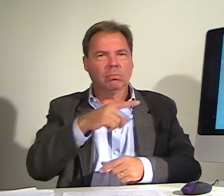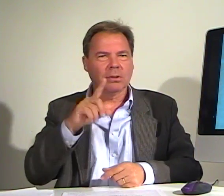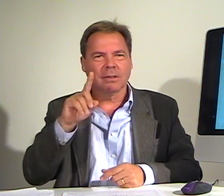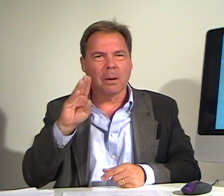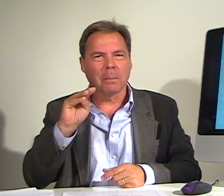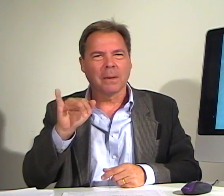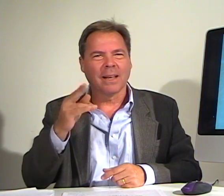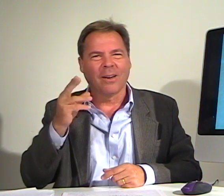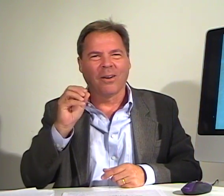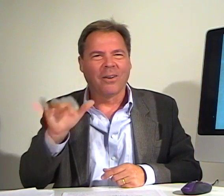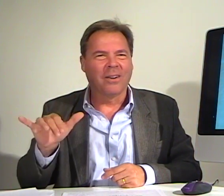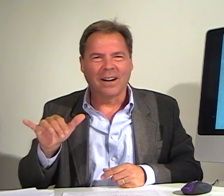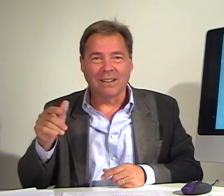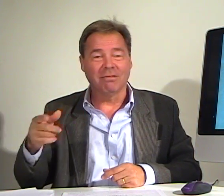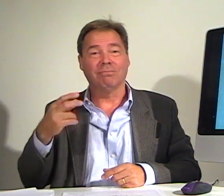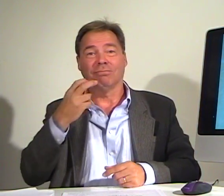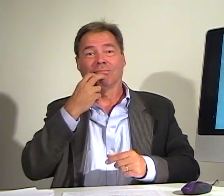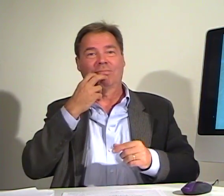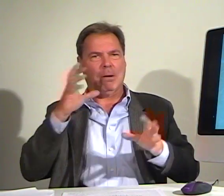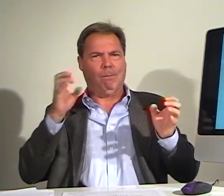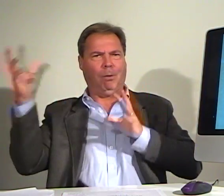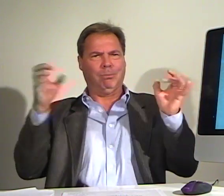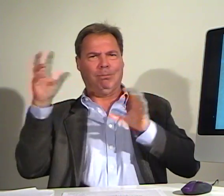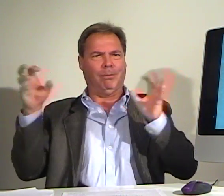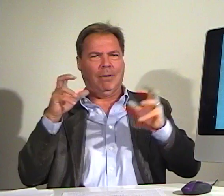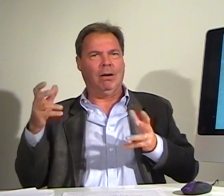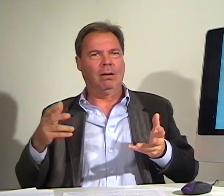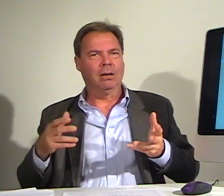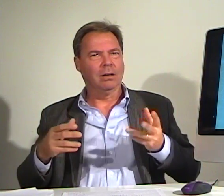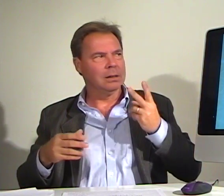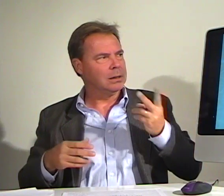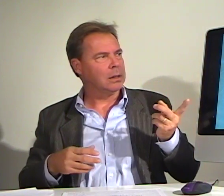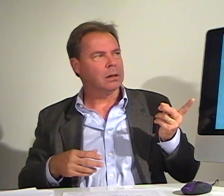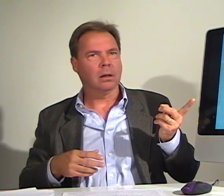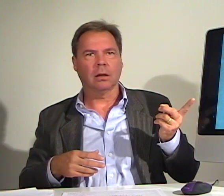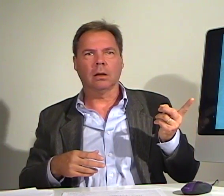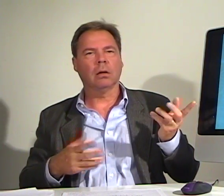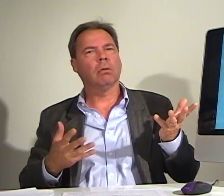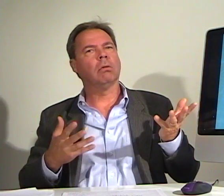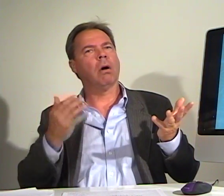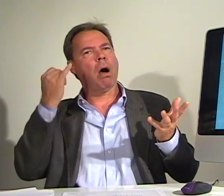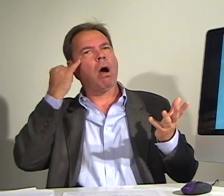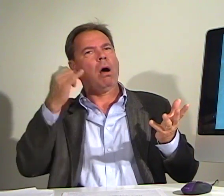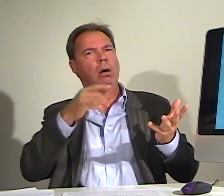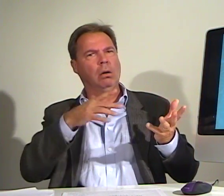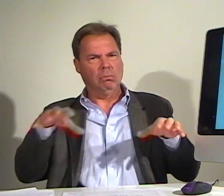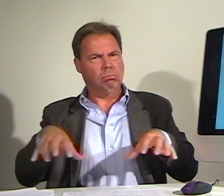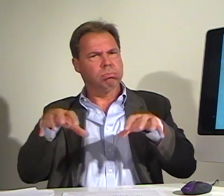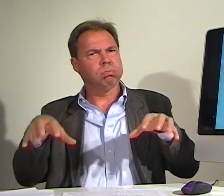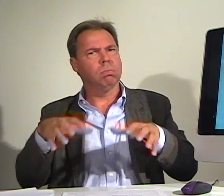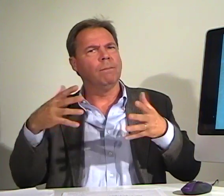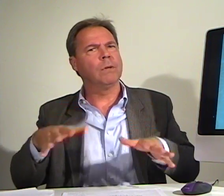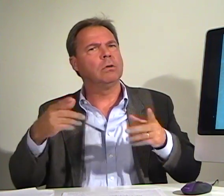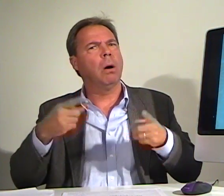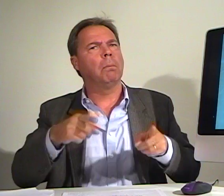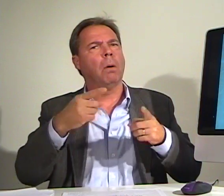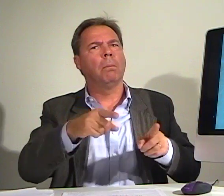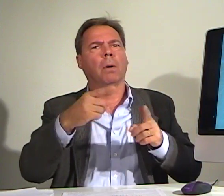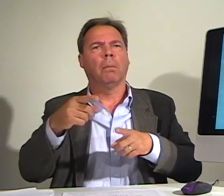signs, because perhaps they wouldn't be able to hear them. So Dummy Hoy was recognized for doing that. And